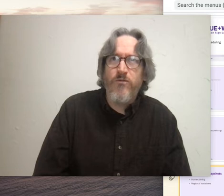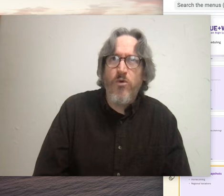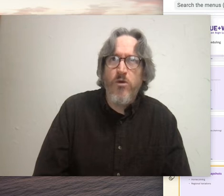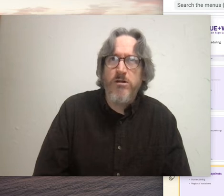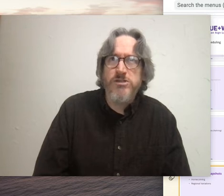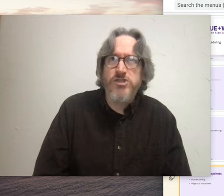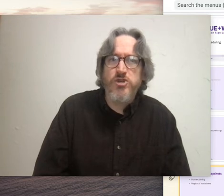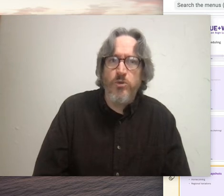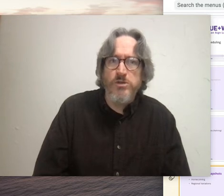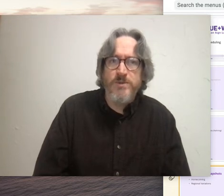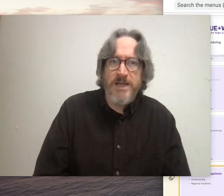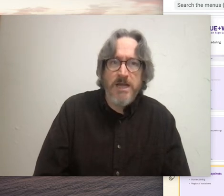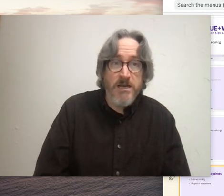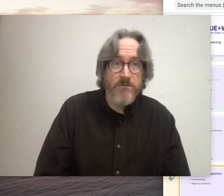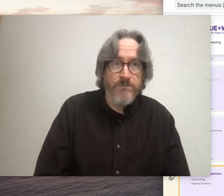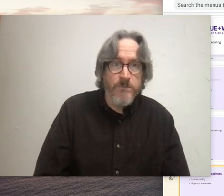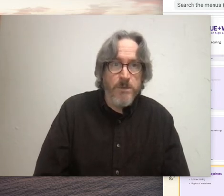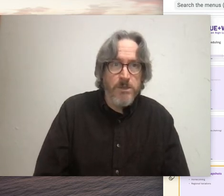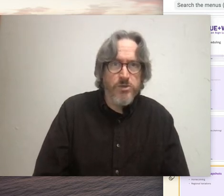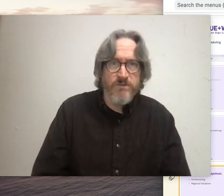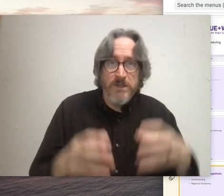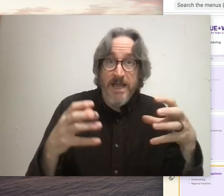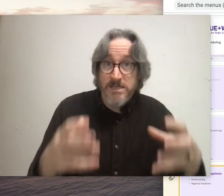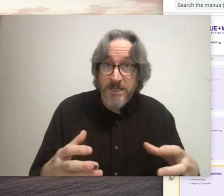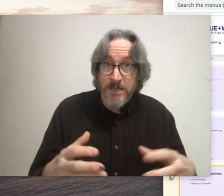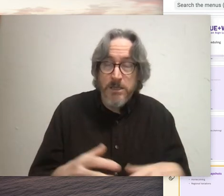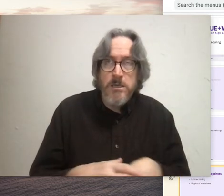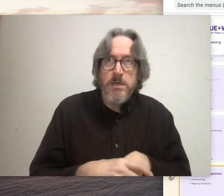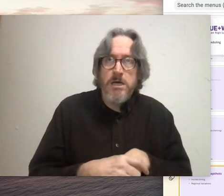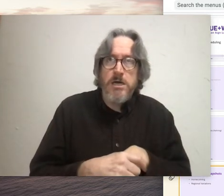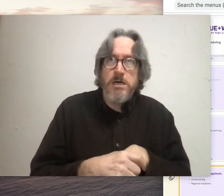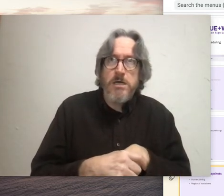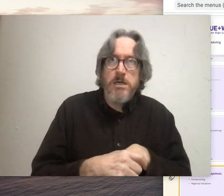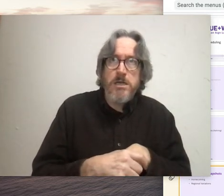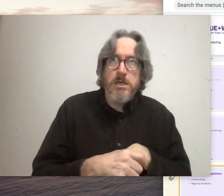But for schools with that kind of sort of legacy,